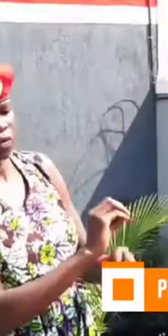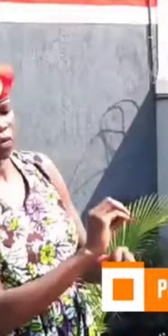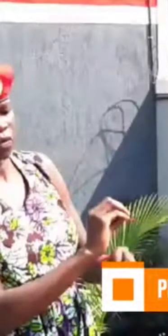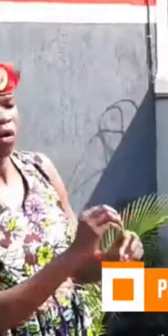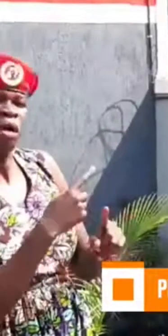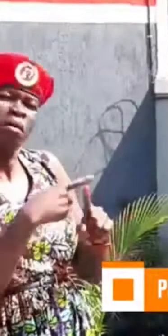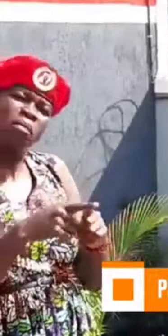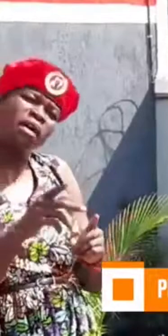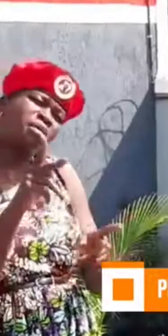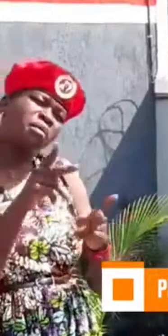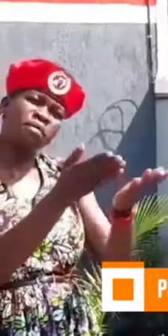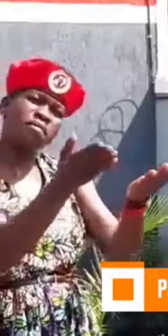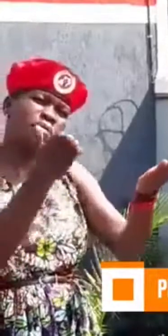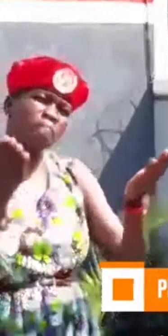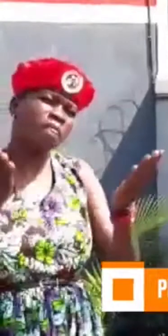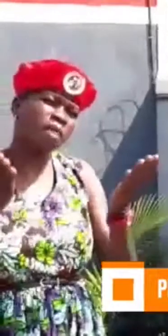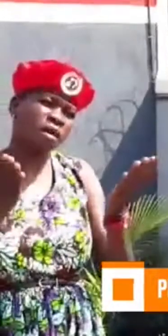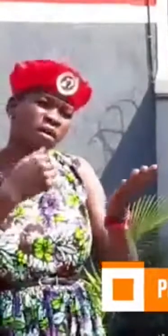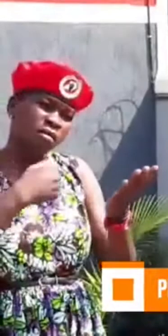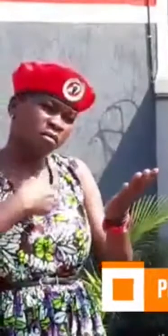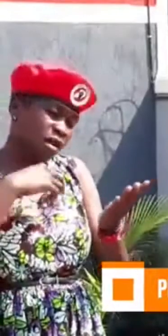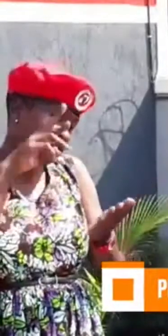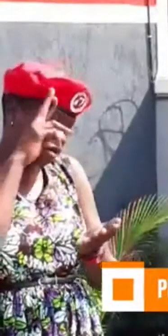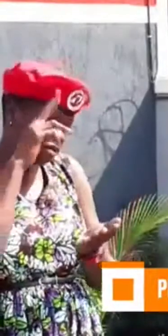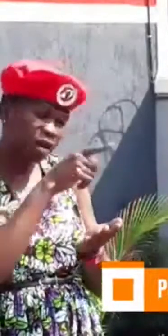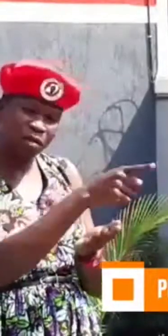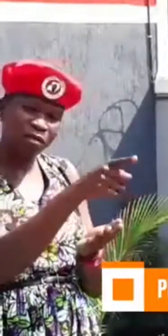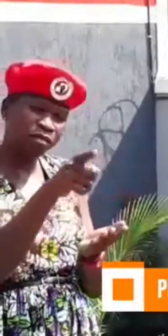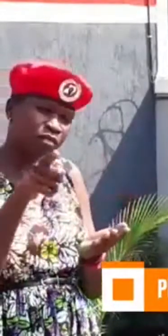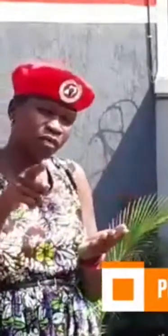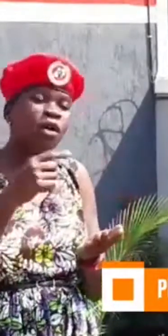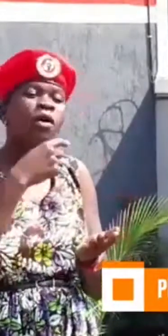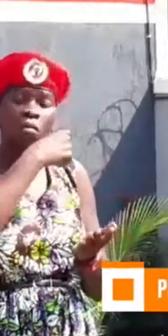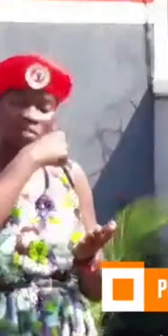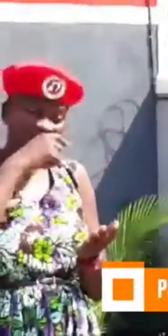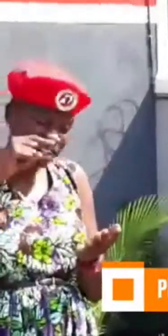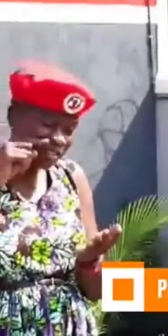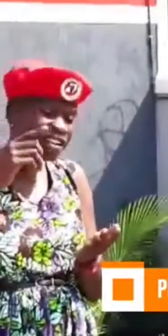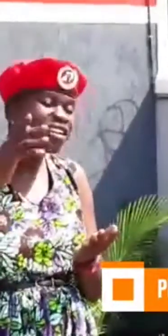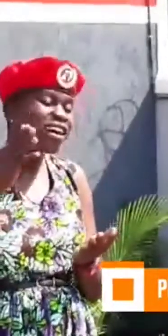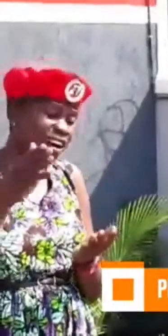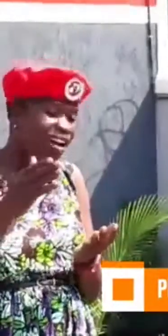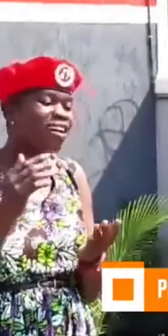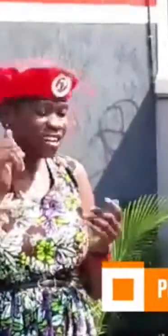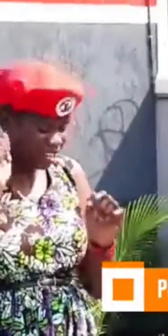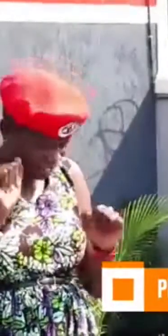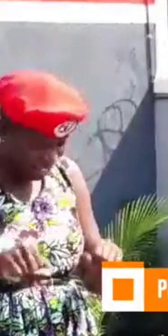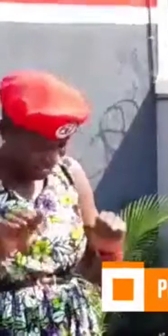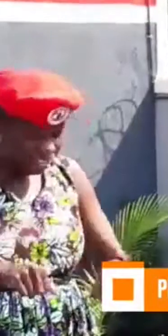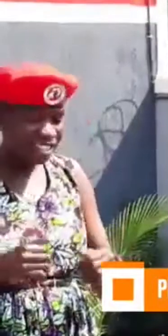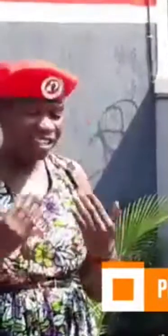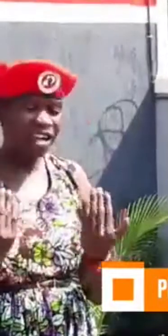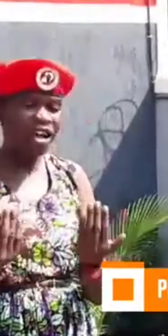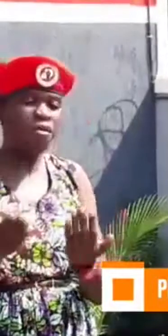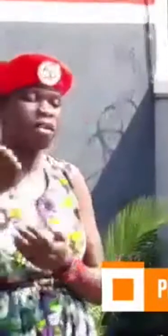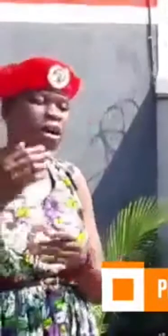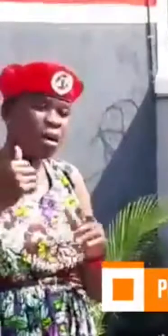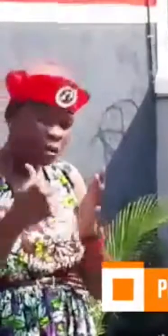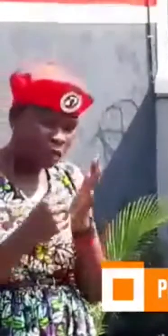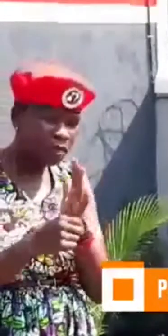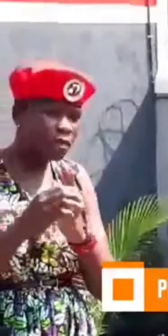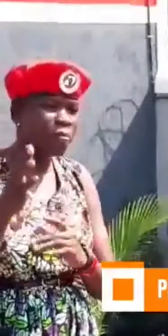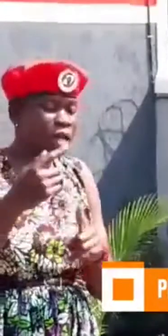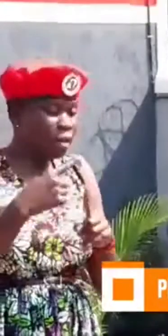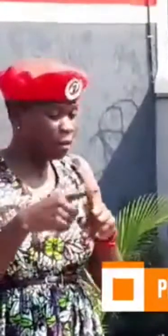occupies the State House. I'm reminding you that Museveni is at it once again. He recently met